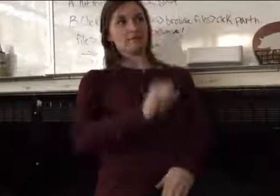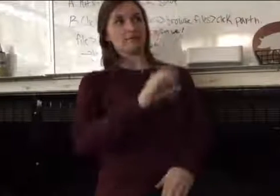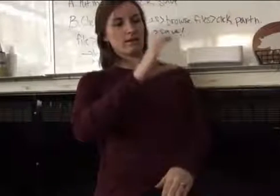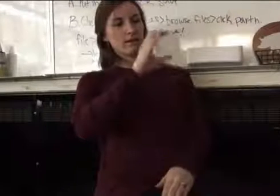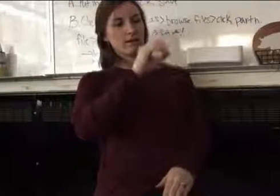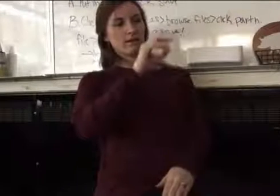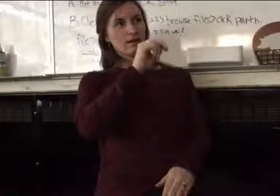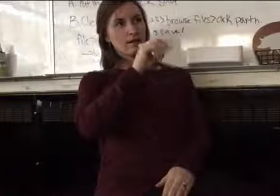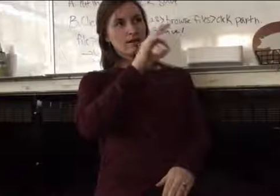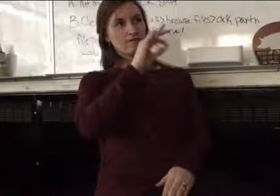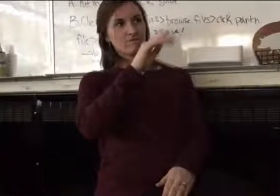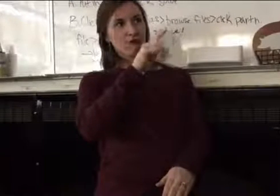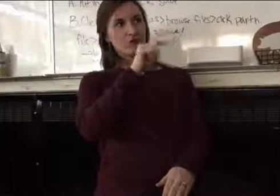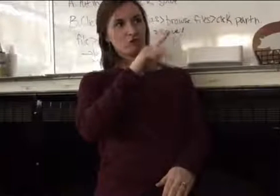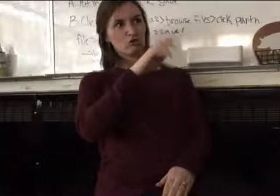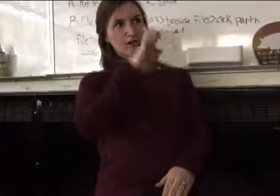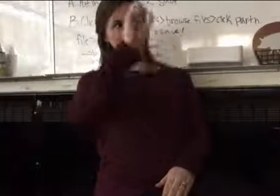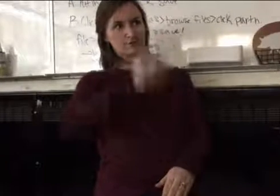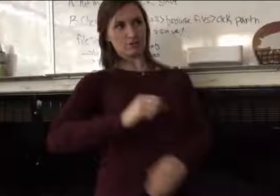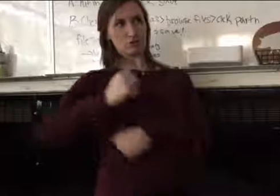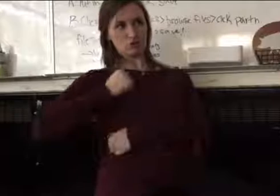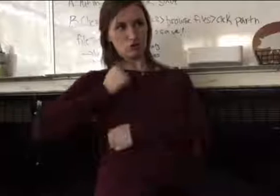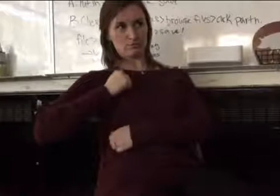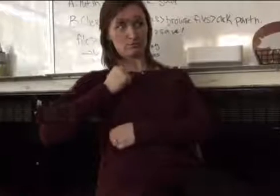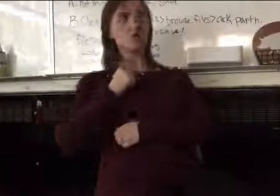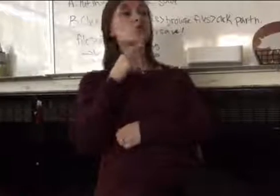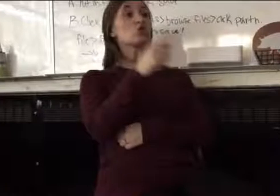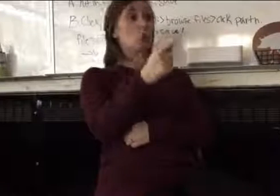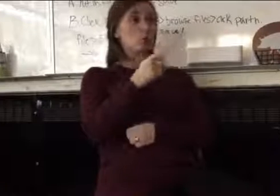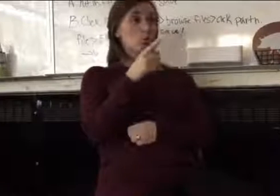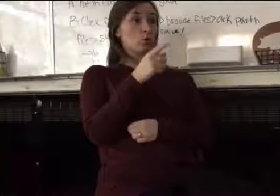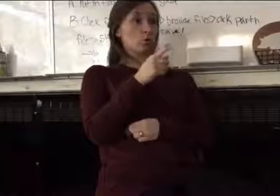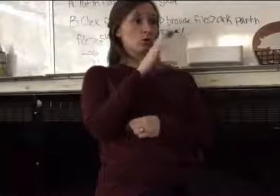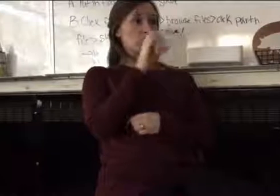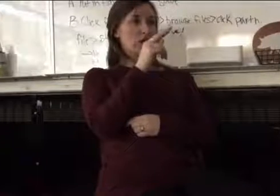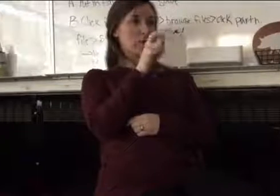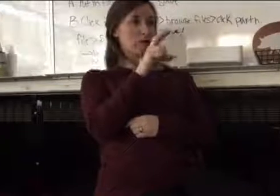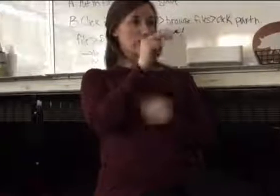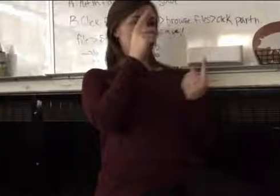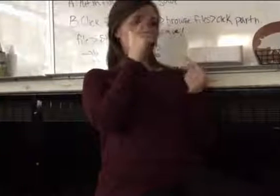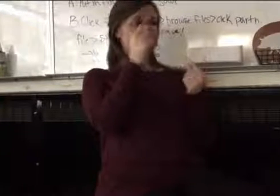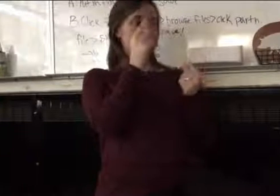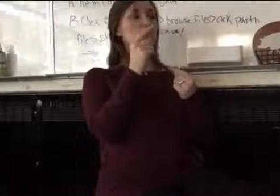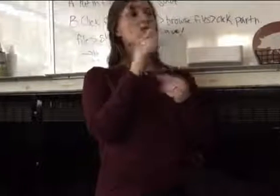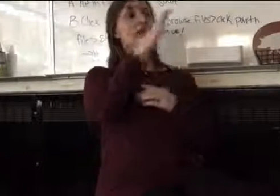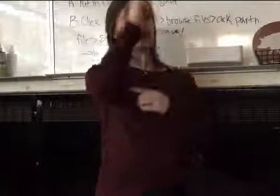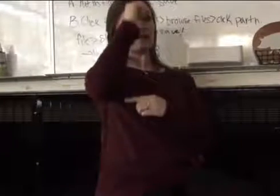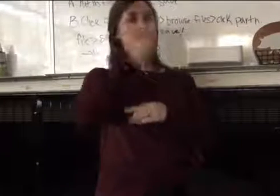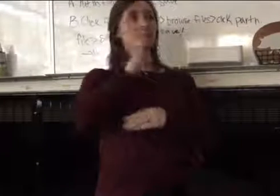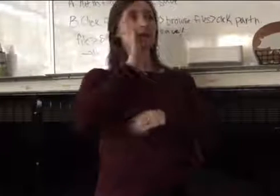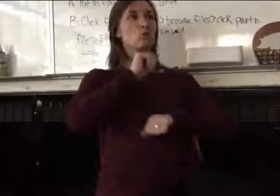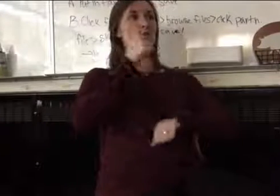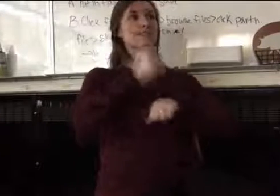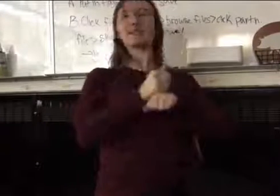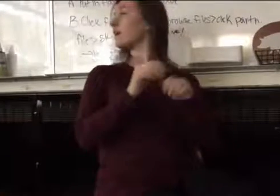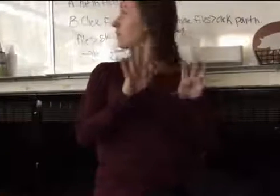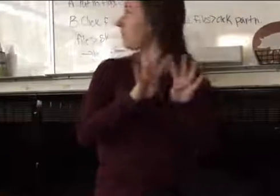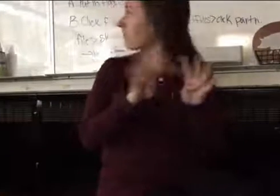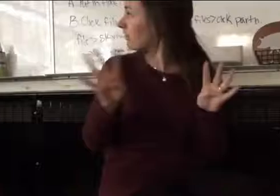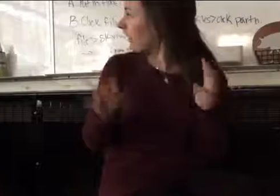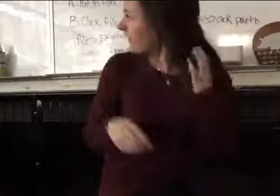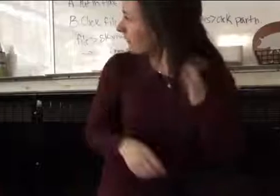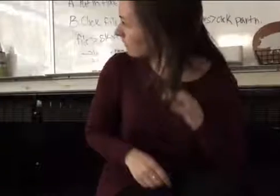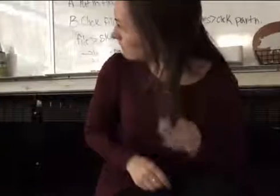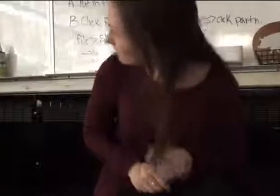So here's what Chamberlain comes up with. He is going to take his men and create a line that goes out like